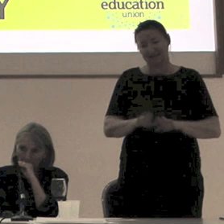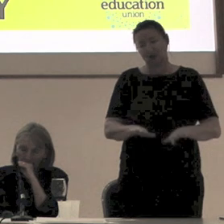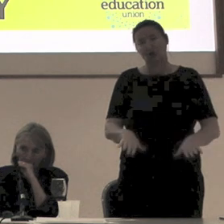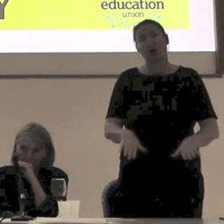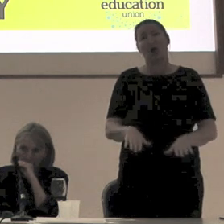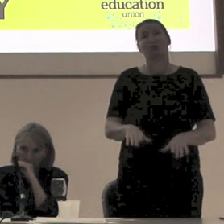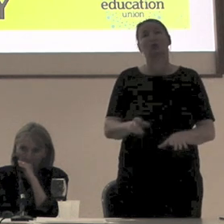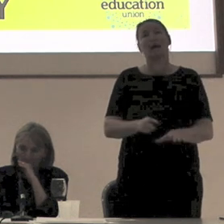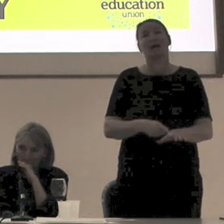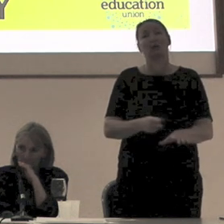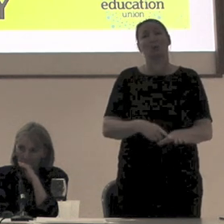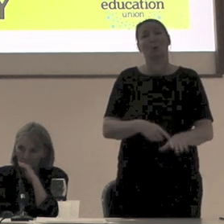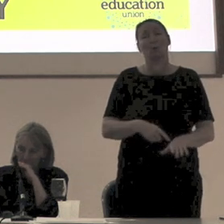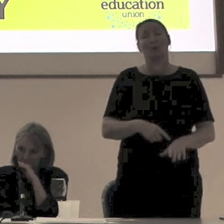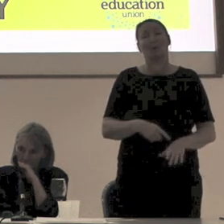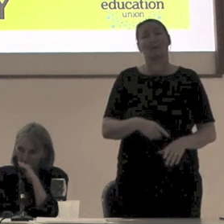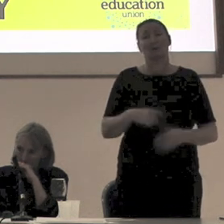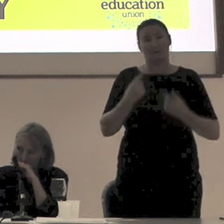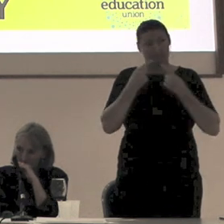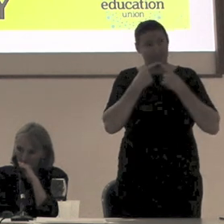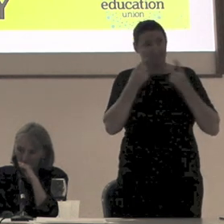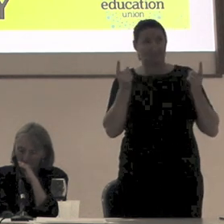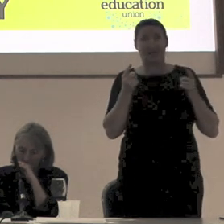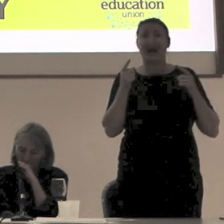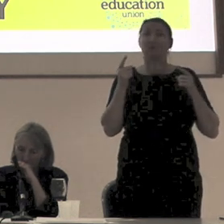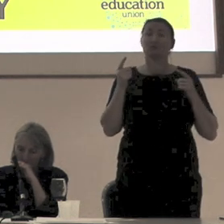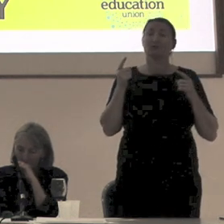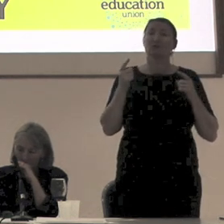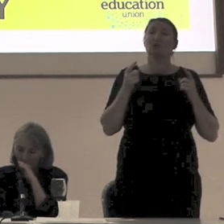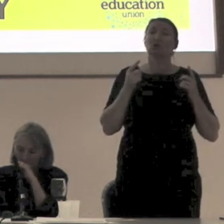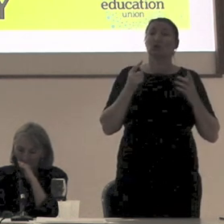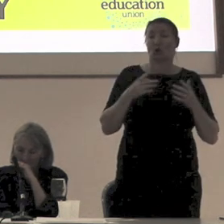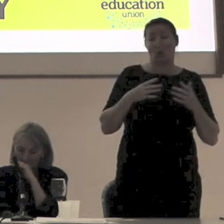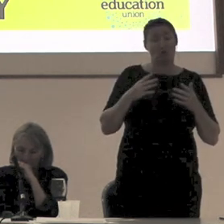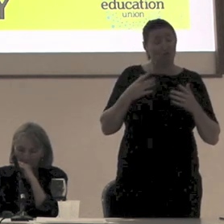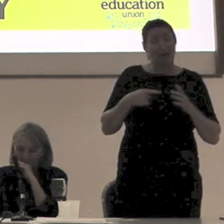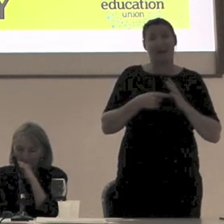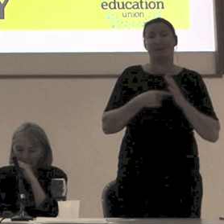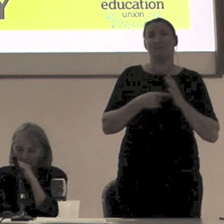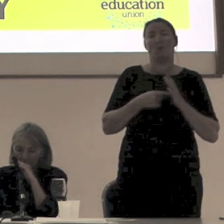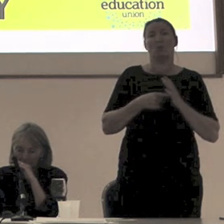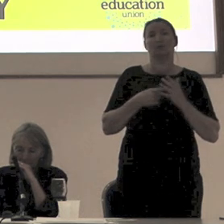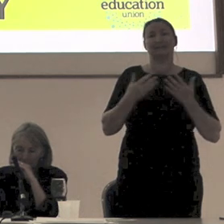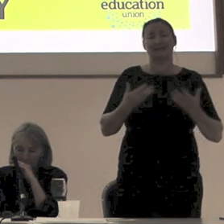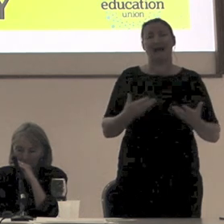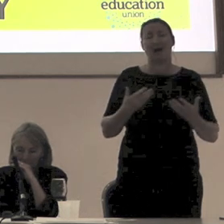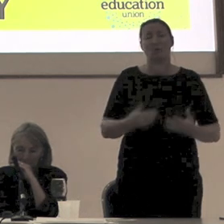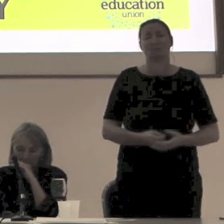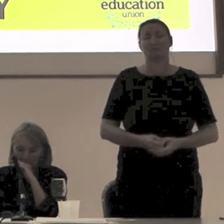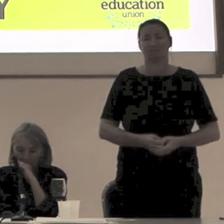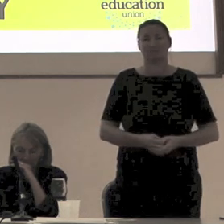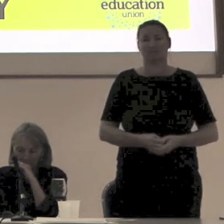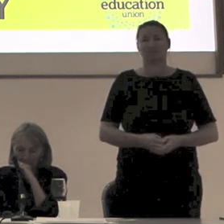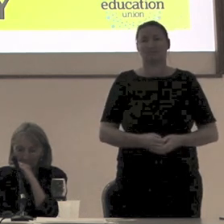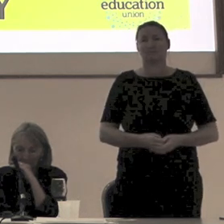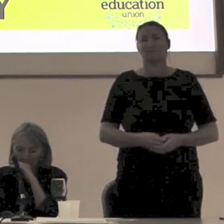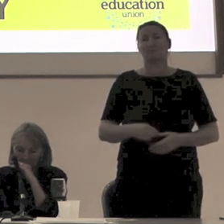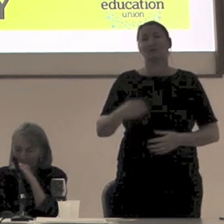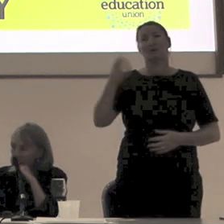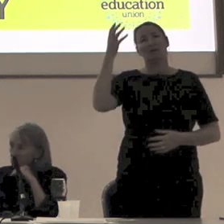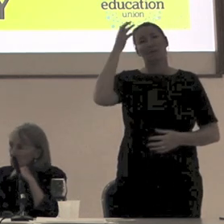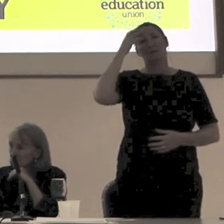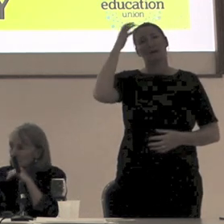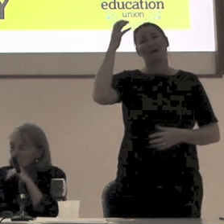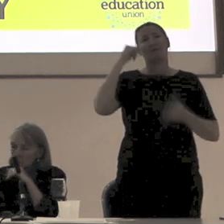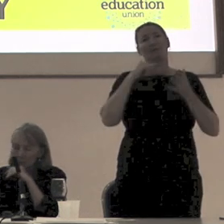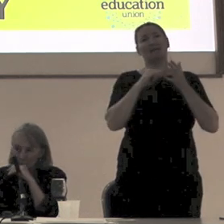this year's UK Disability History Month, it is so pertinent. Would the government SEN and disability policy